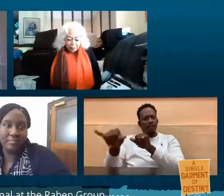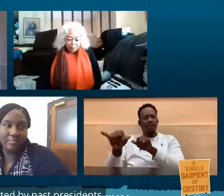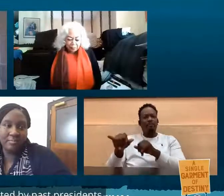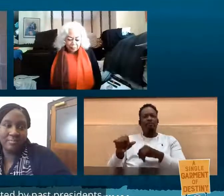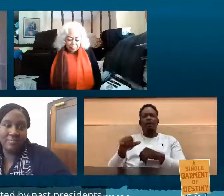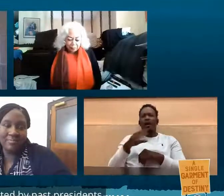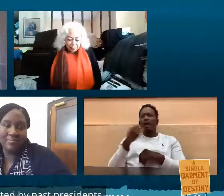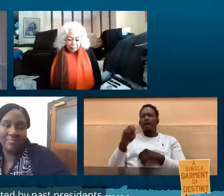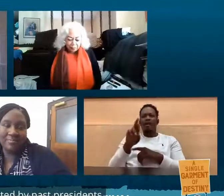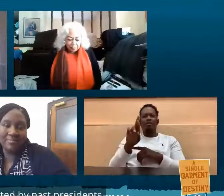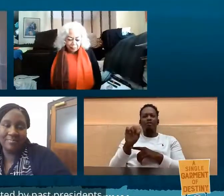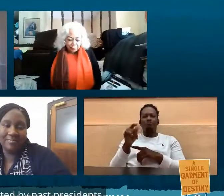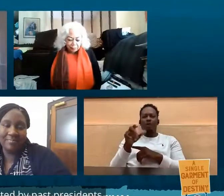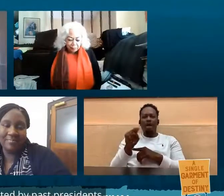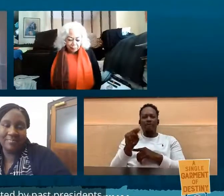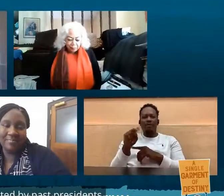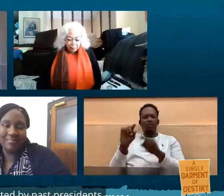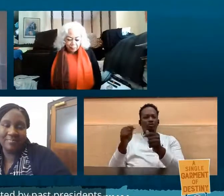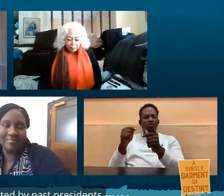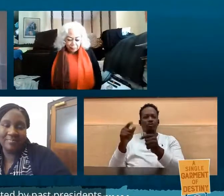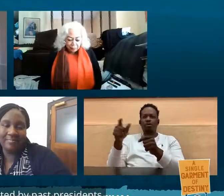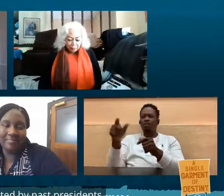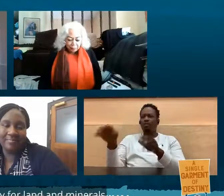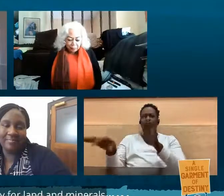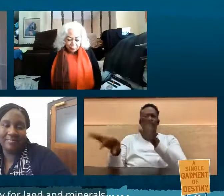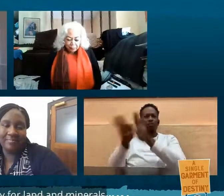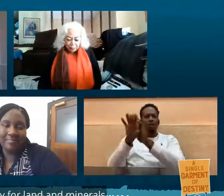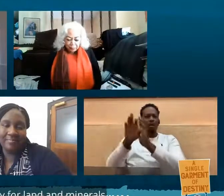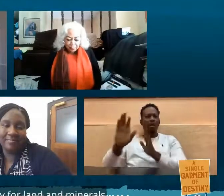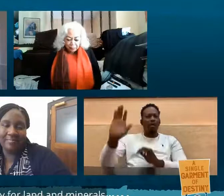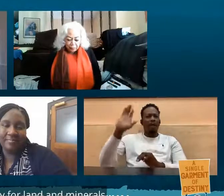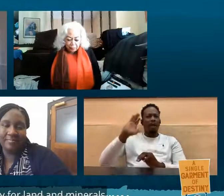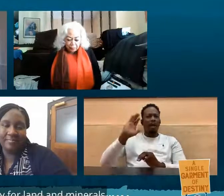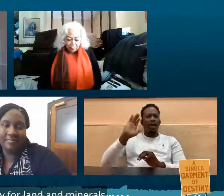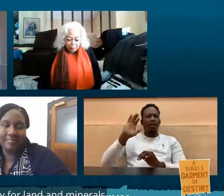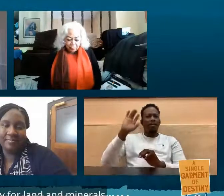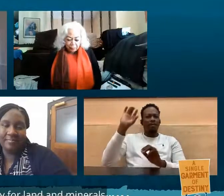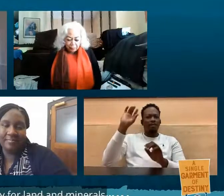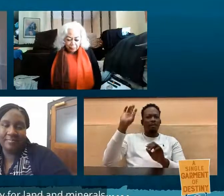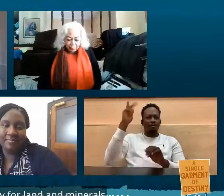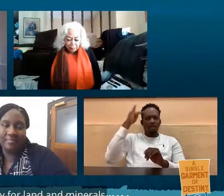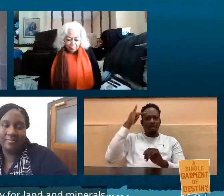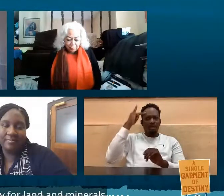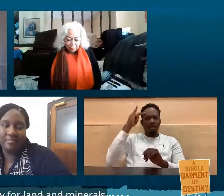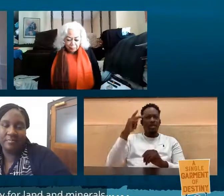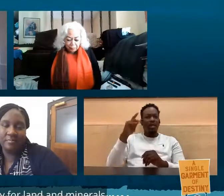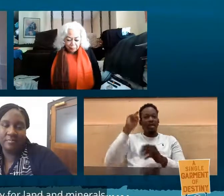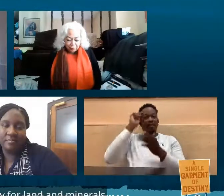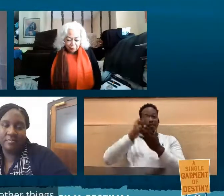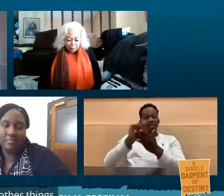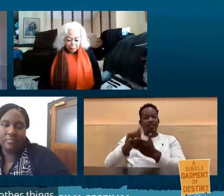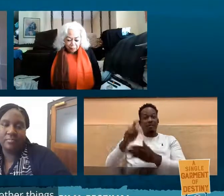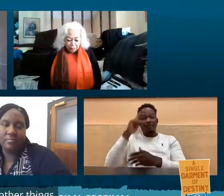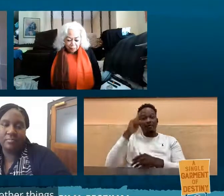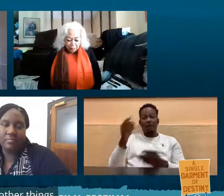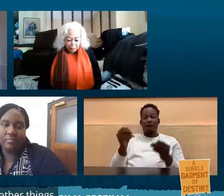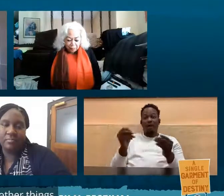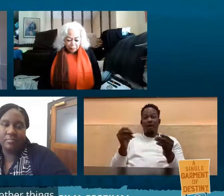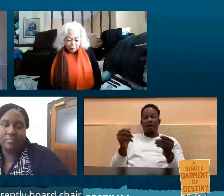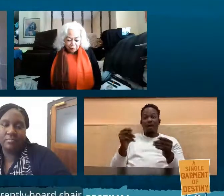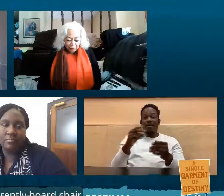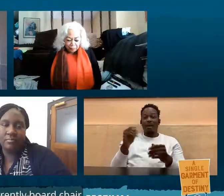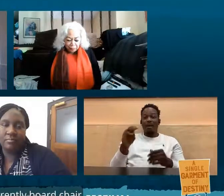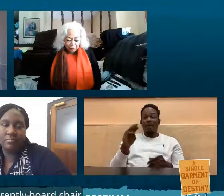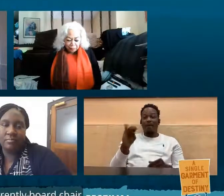Group. She's been appointed by past presidents as Deputy Secretary for Land and Minerals, among other